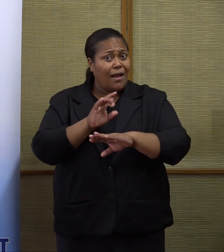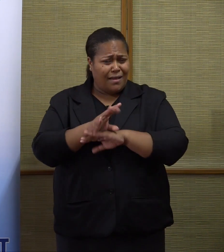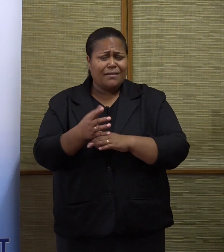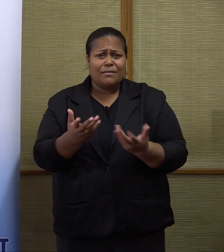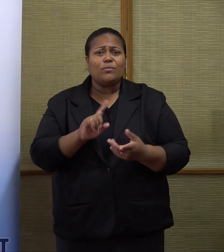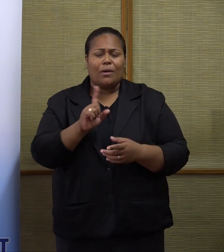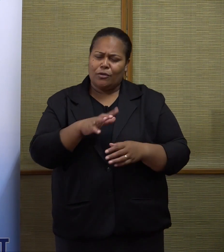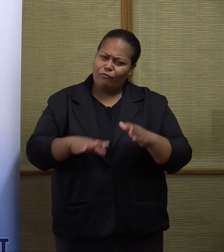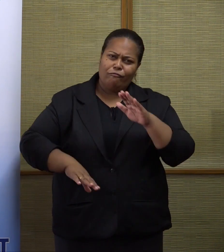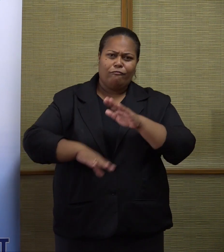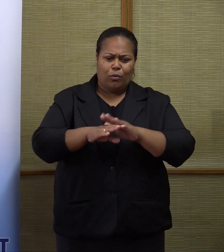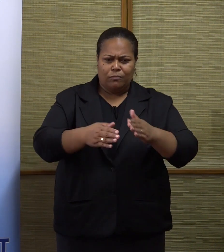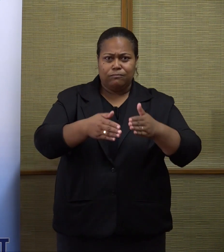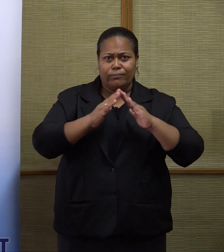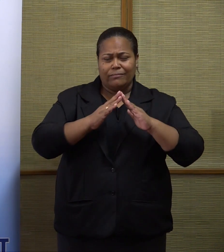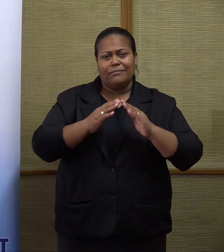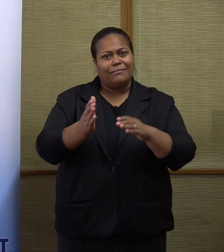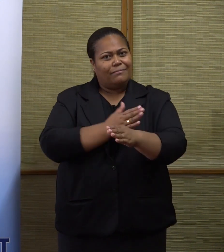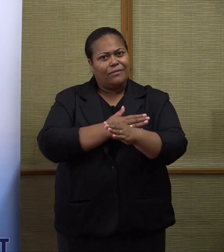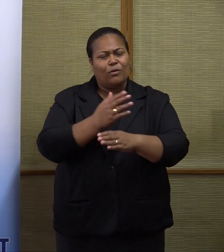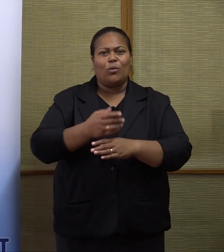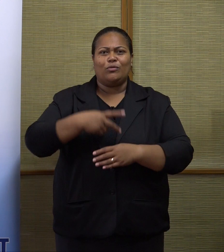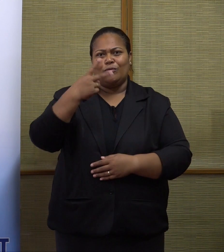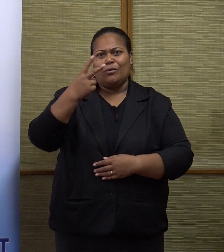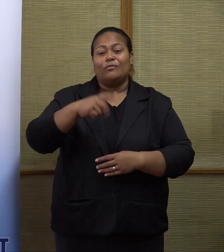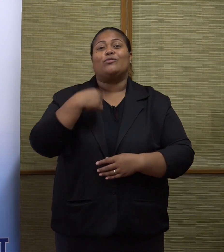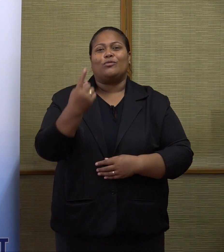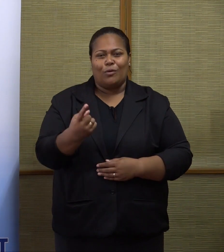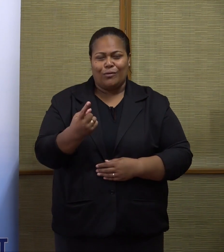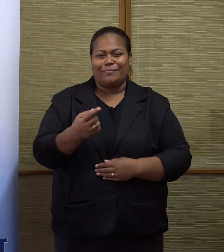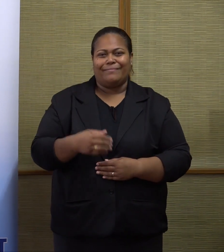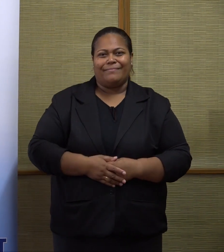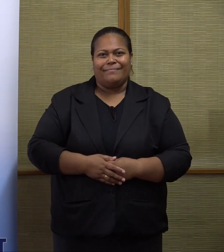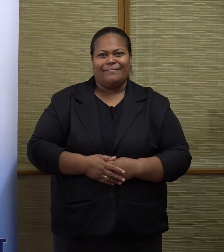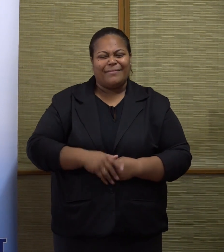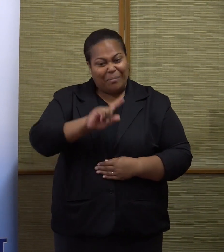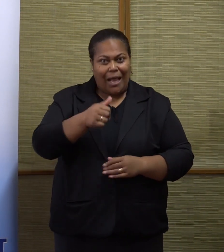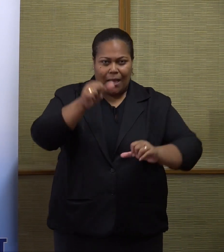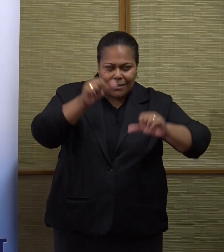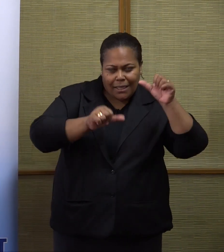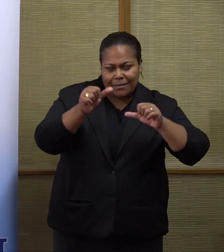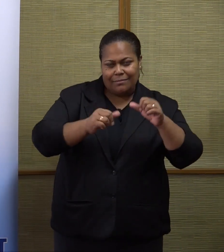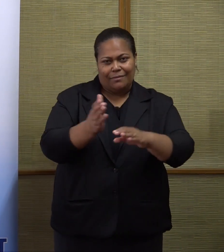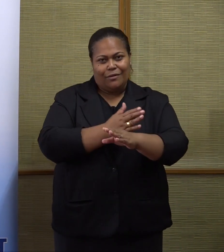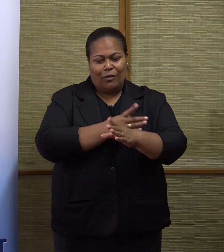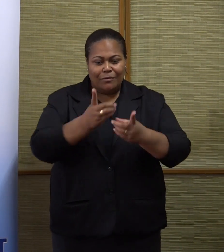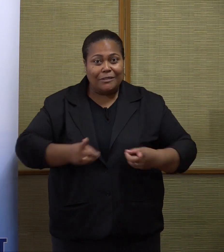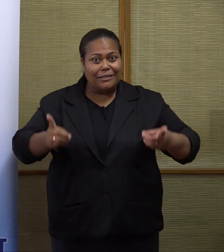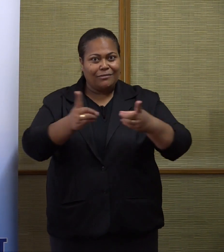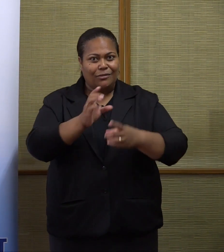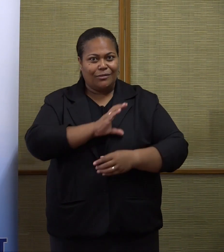full restoration before midday tomorrow, pending the assessment on the ground from the Divisional